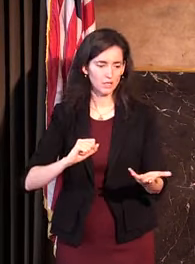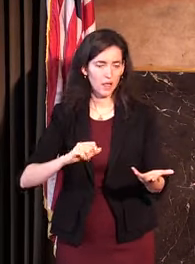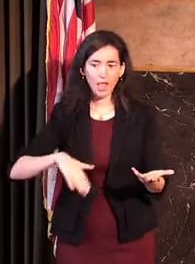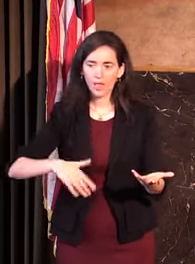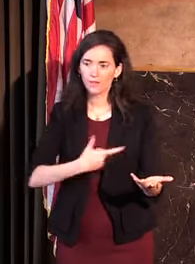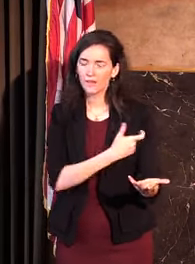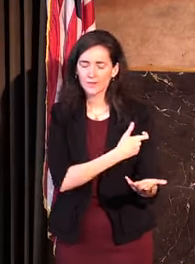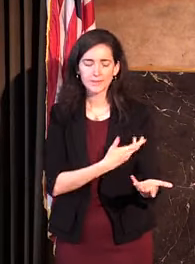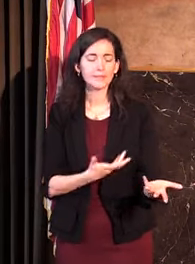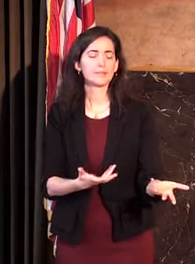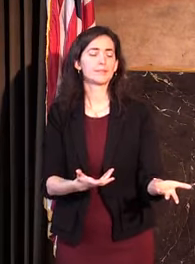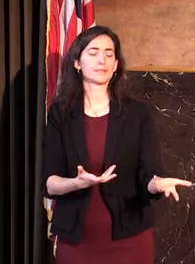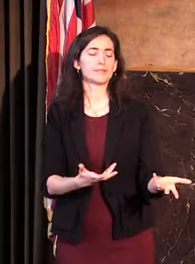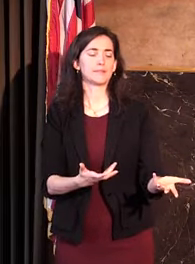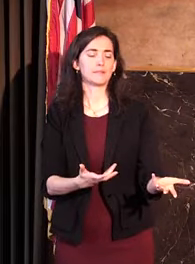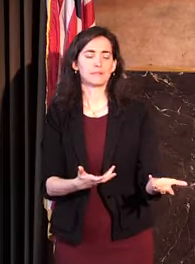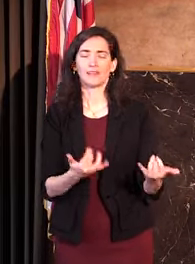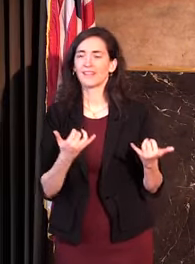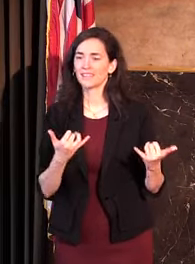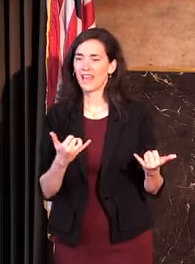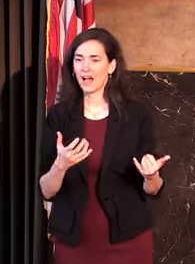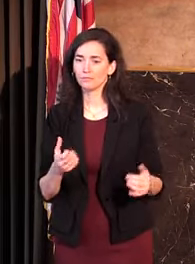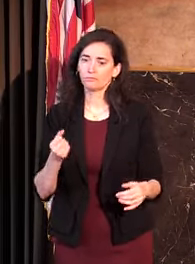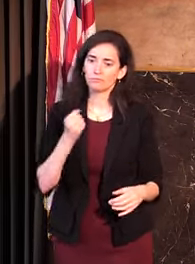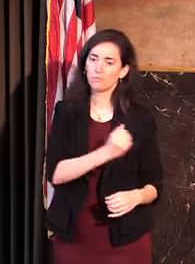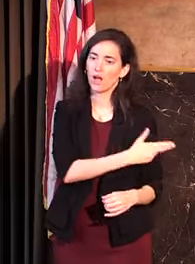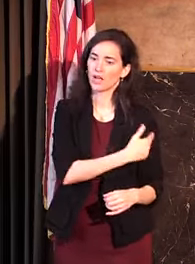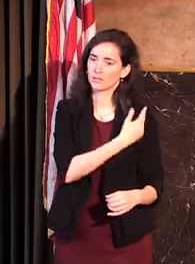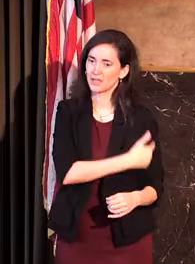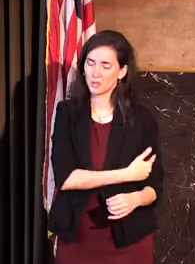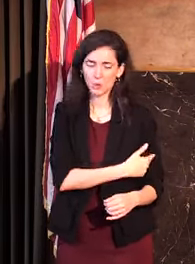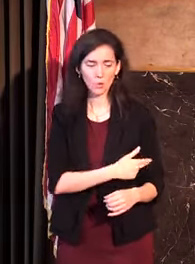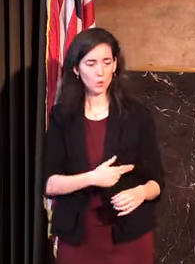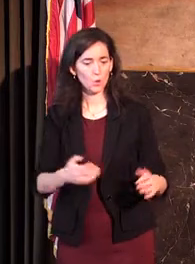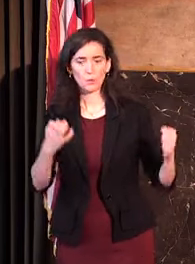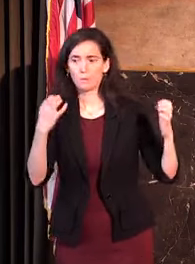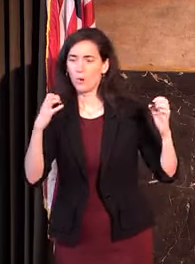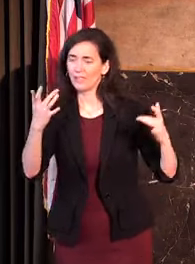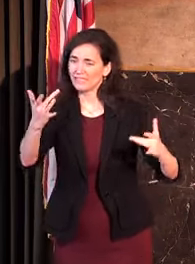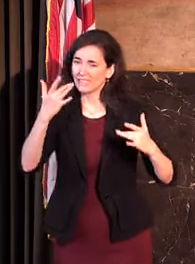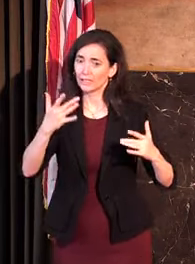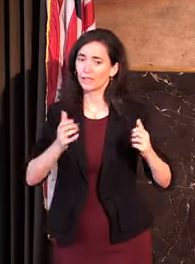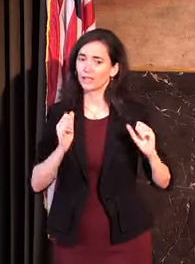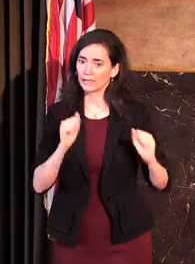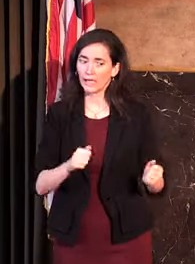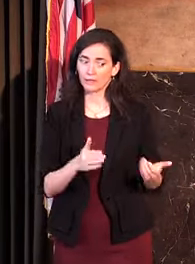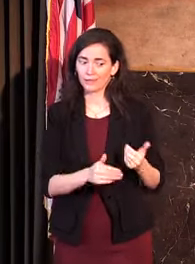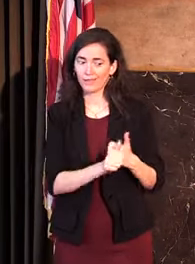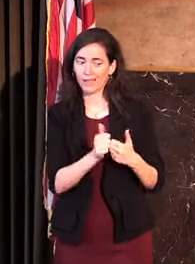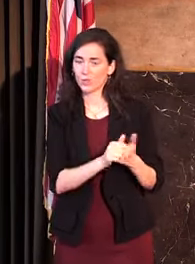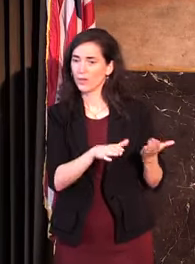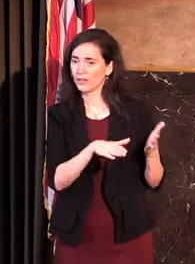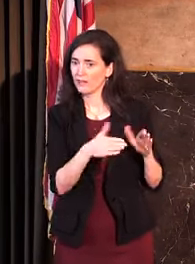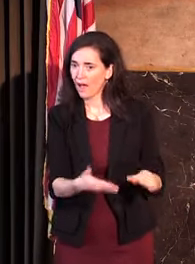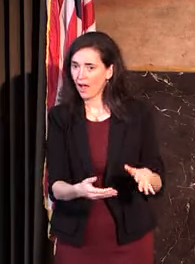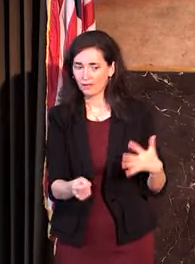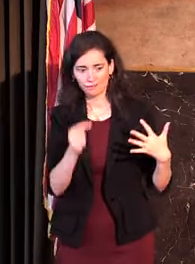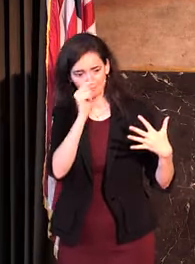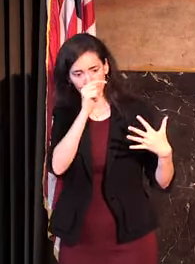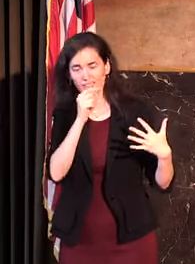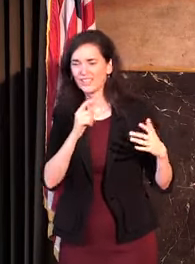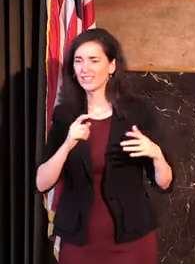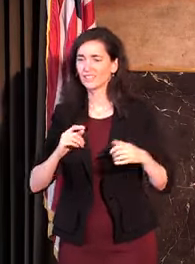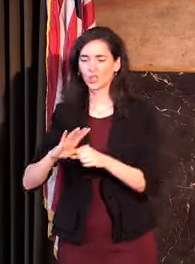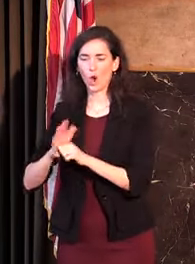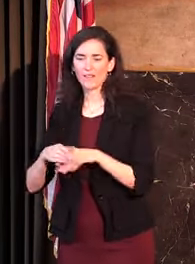And these patients were now admitted to the hospital with a life-threatening medical illness related to complications from